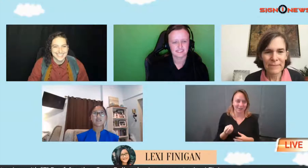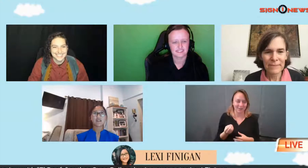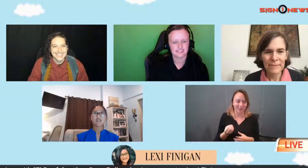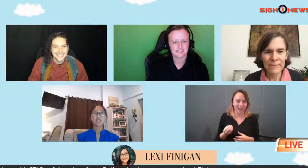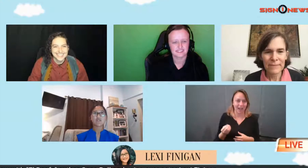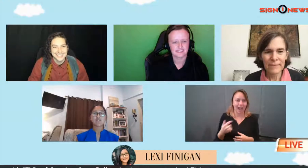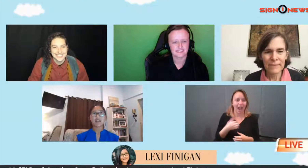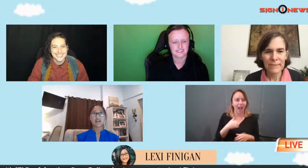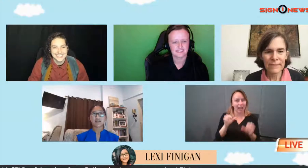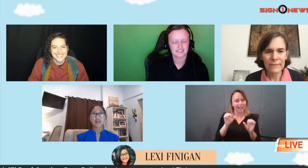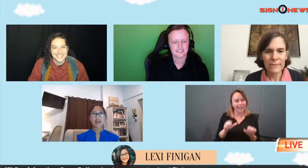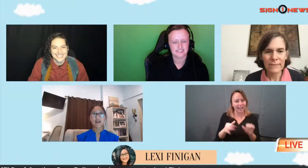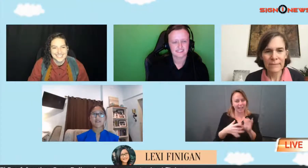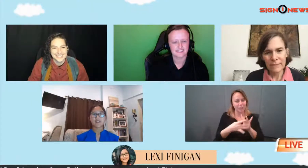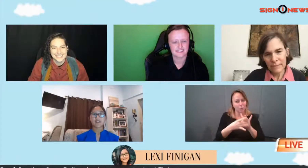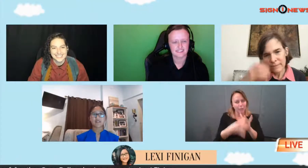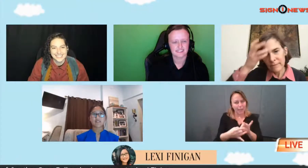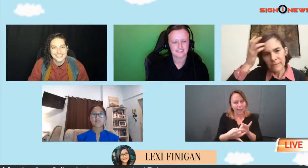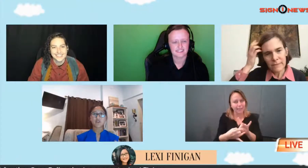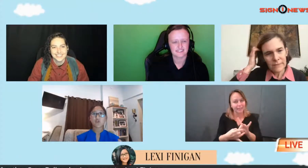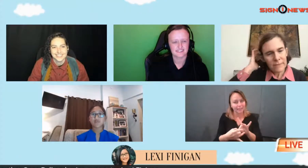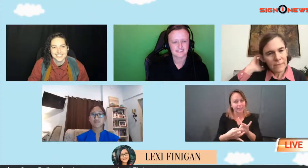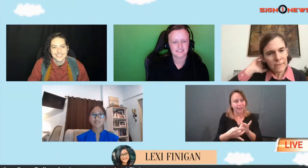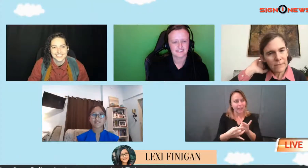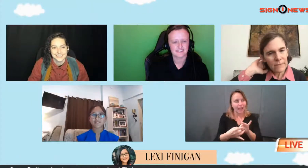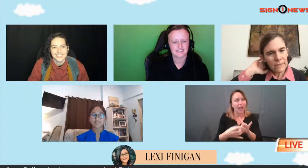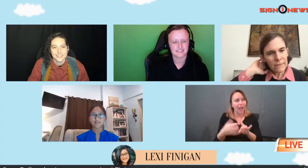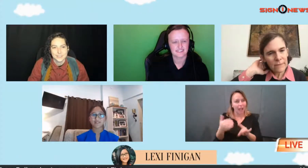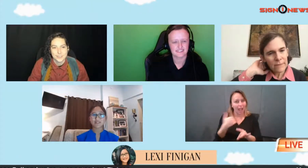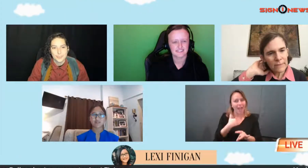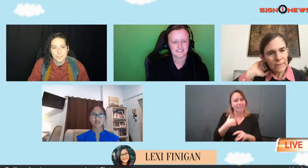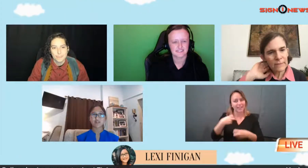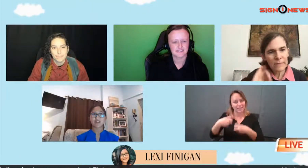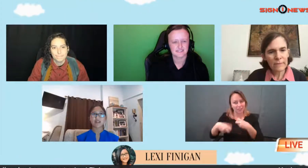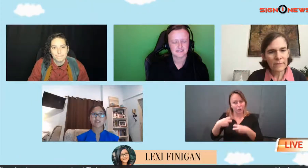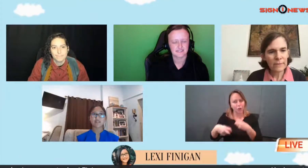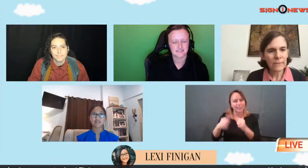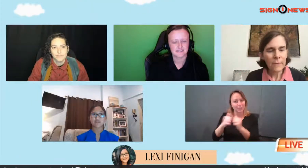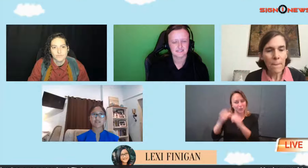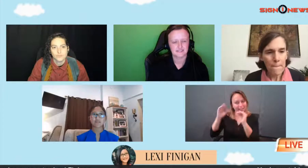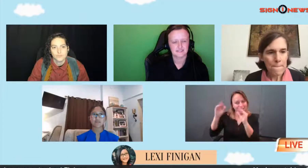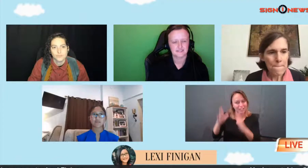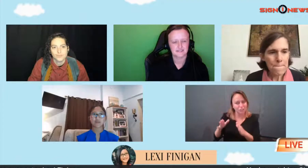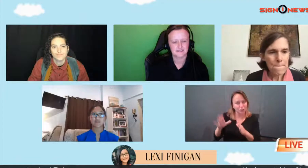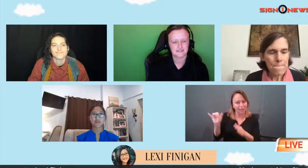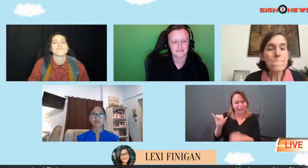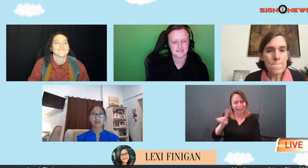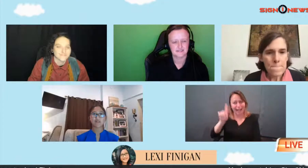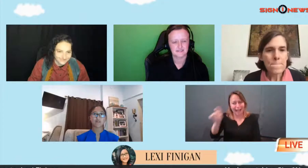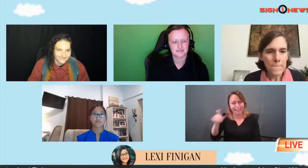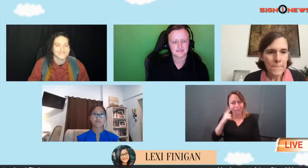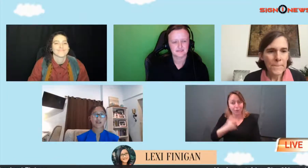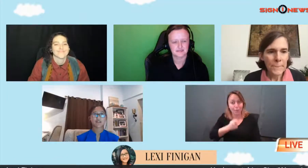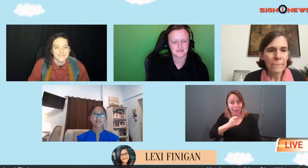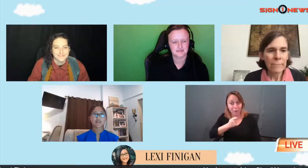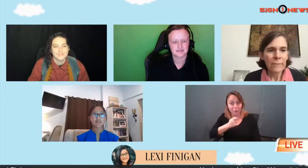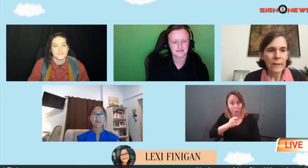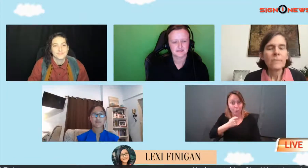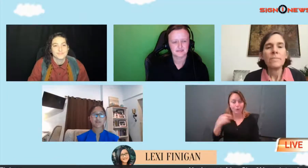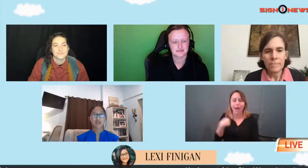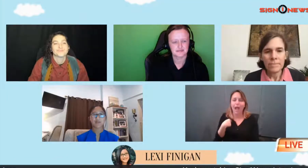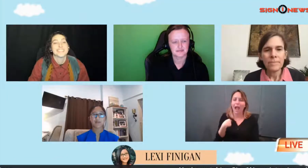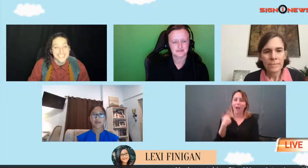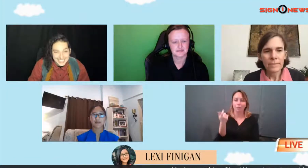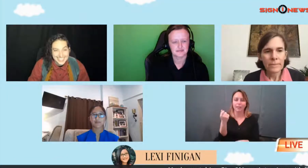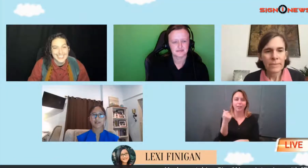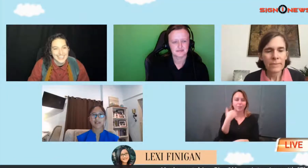I can relate to like having difficulties with the teacher, like asking the teacher for the microphone. I was a little